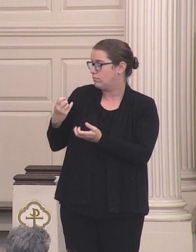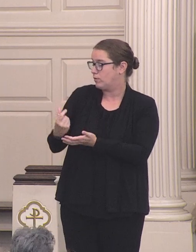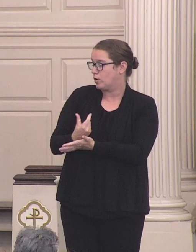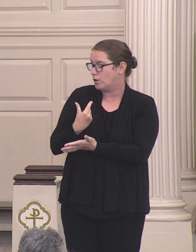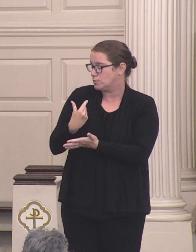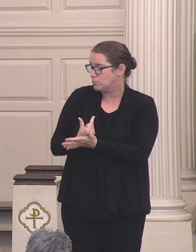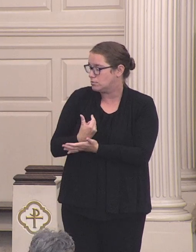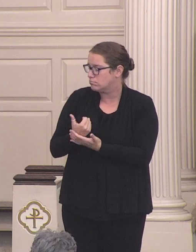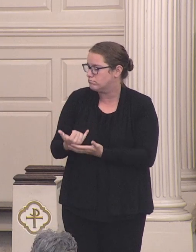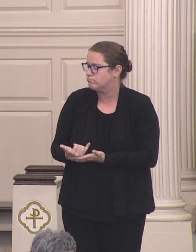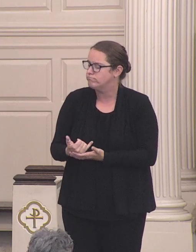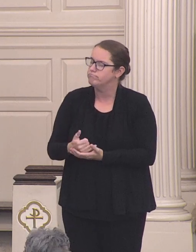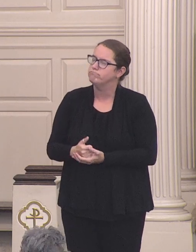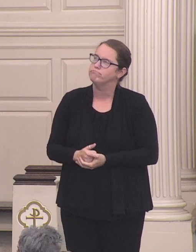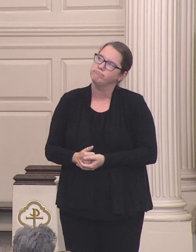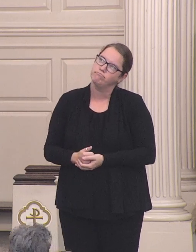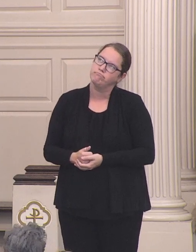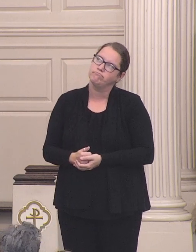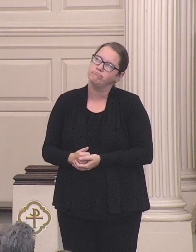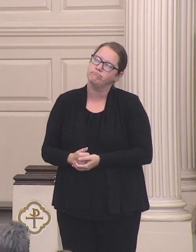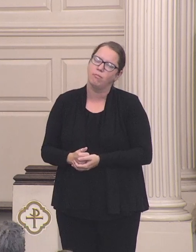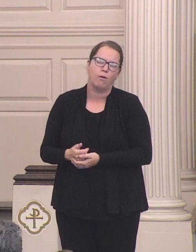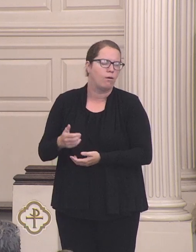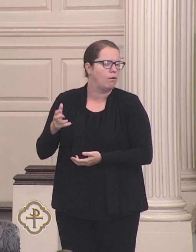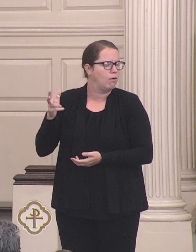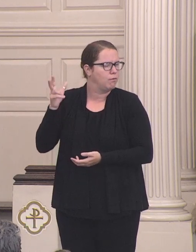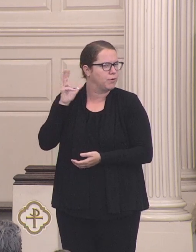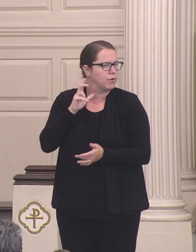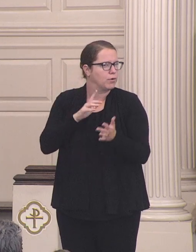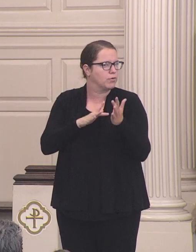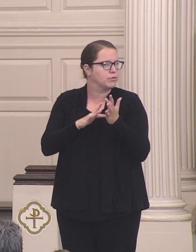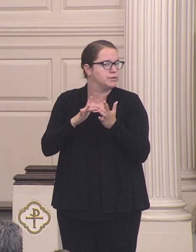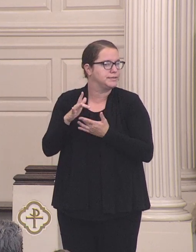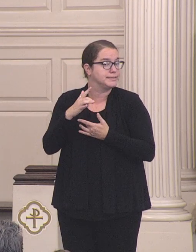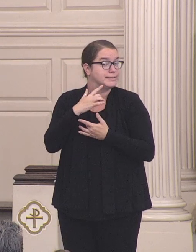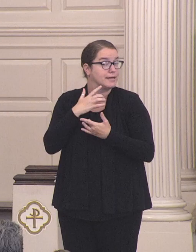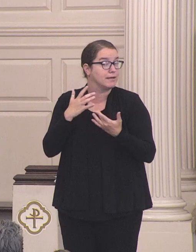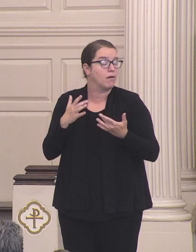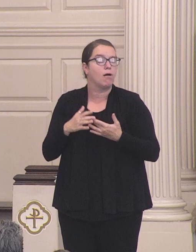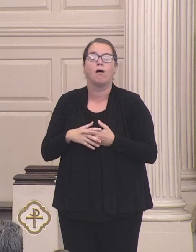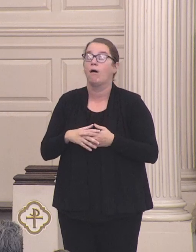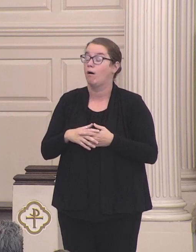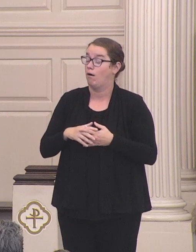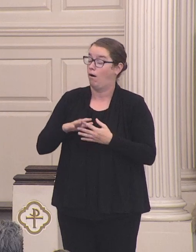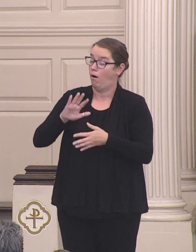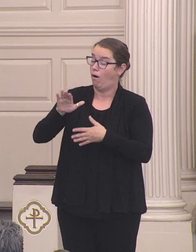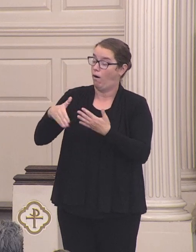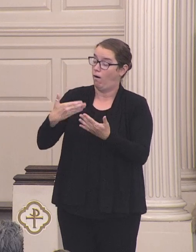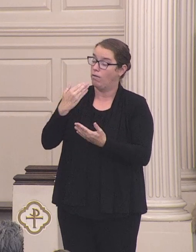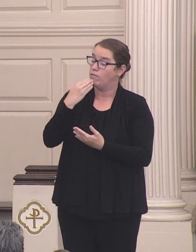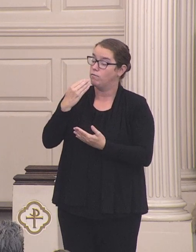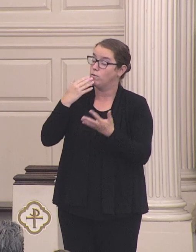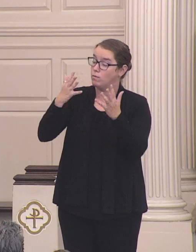heard Jesus say, gather the fragments left over such that nothing will be